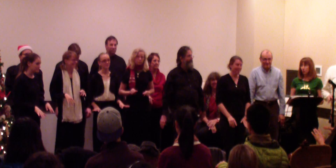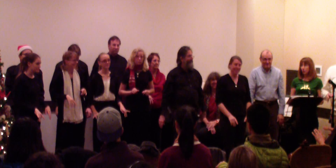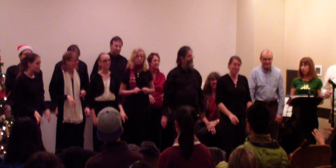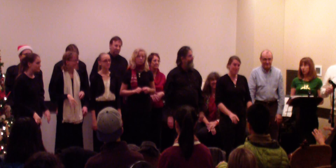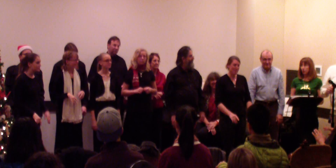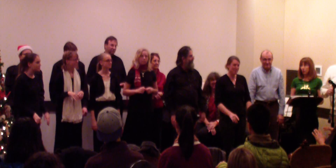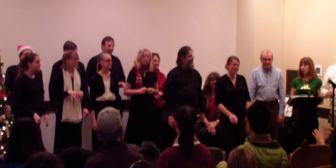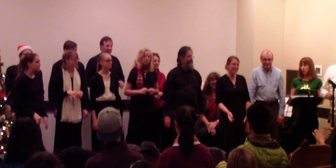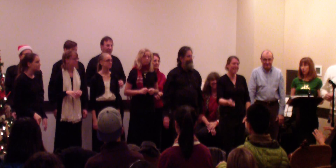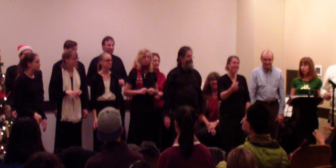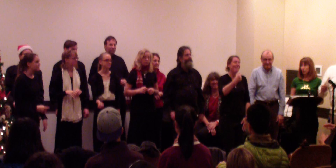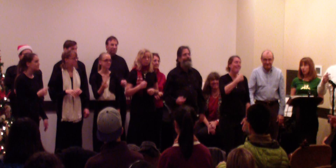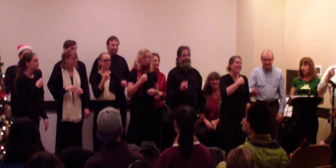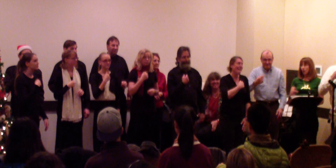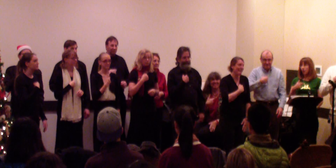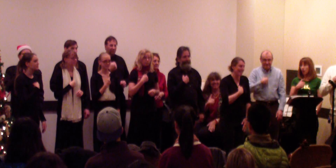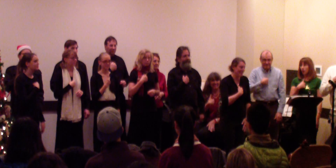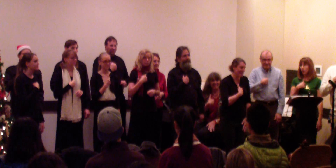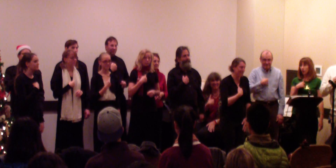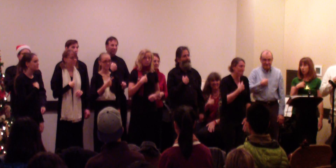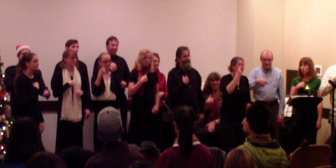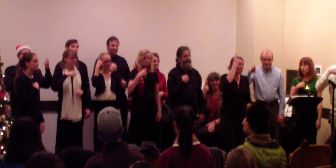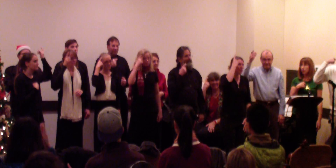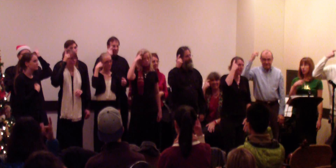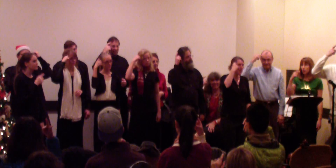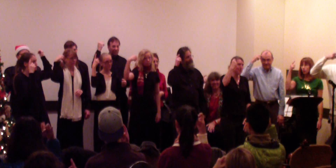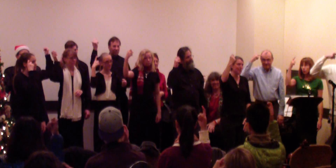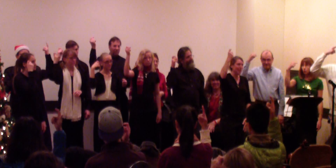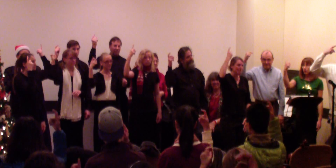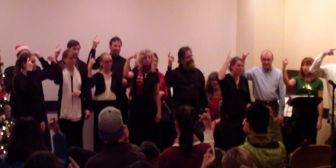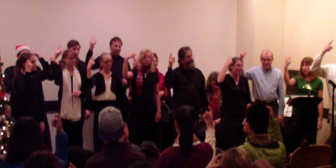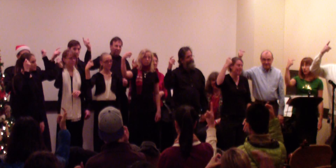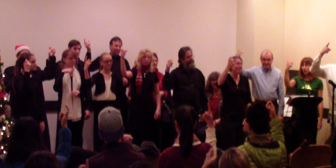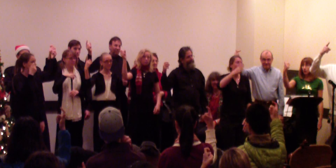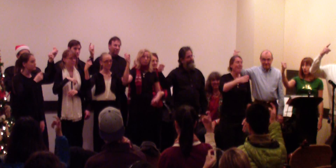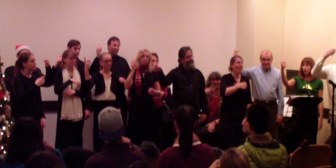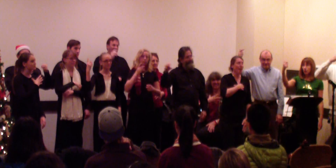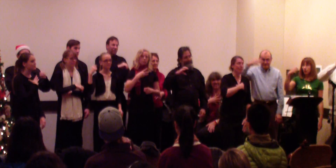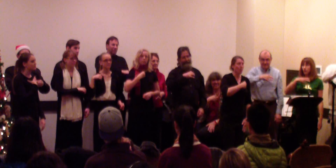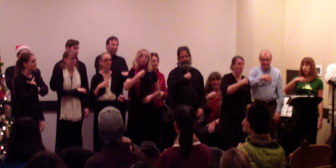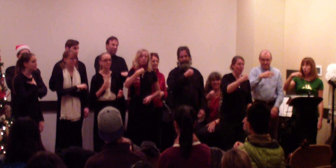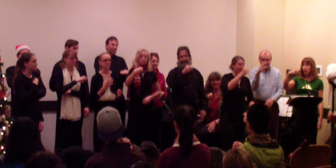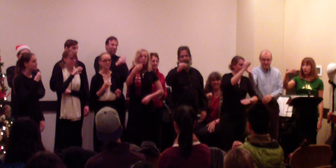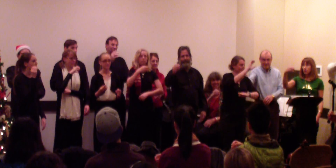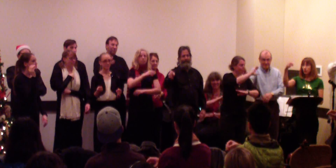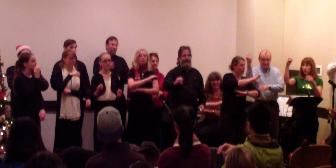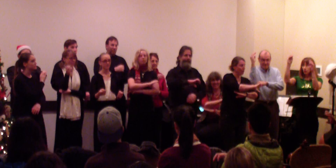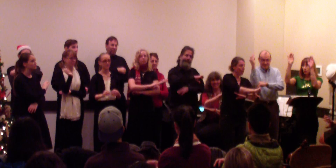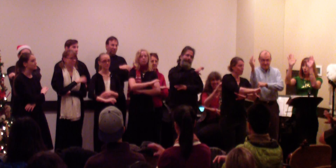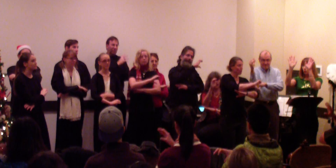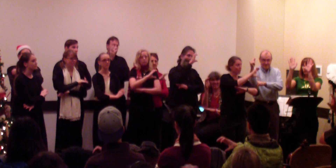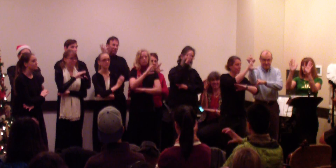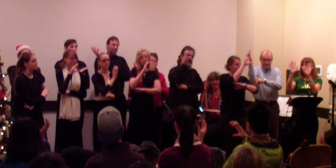Okay, remember the first line again? I'm dreaming of a white